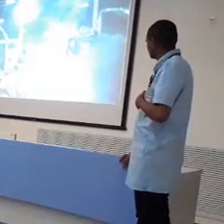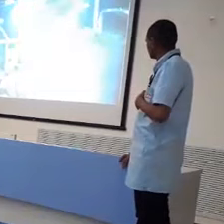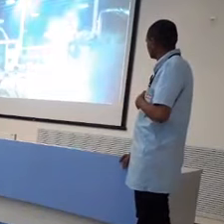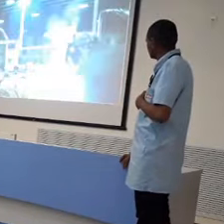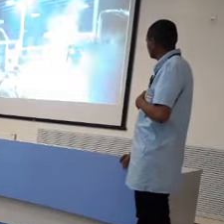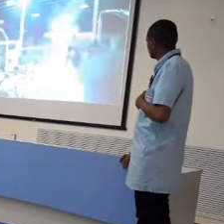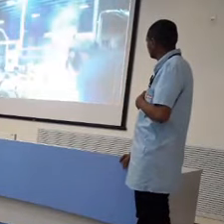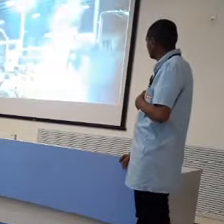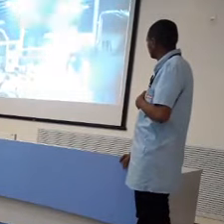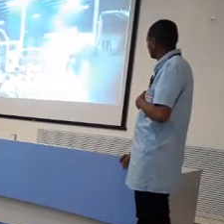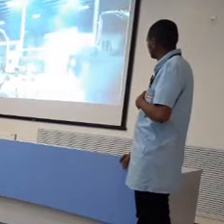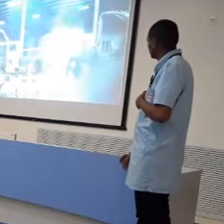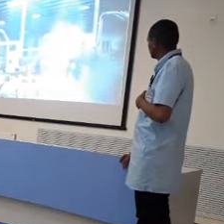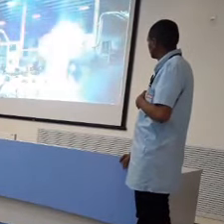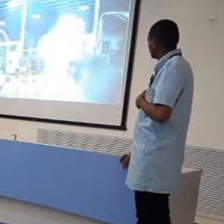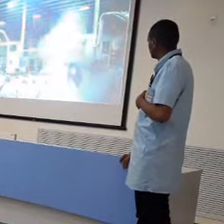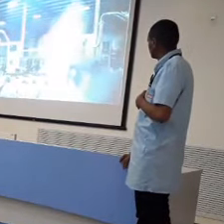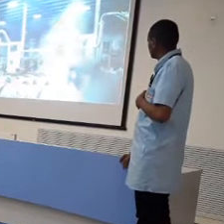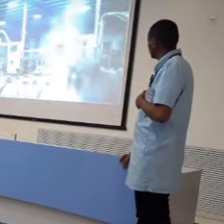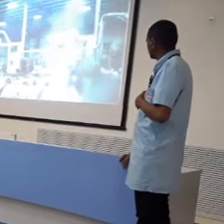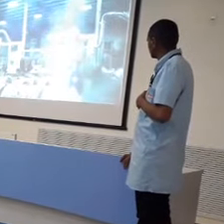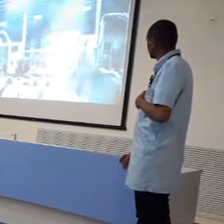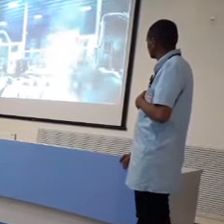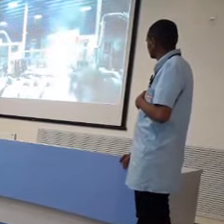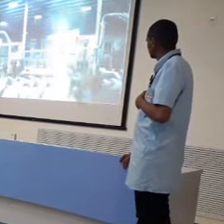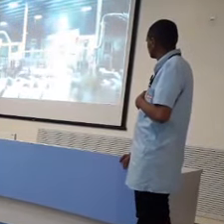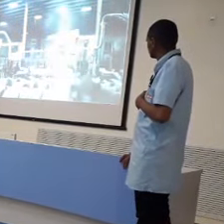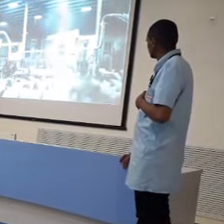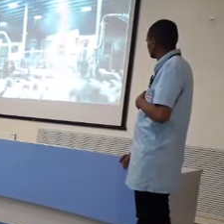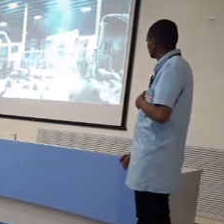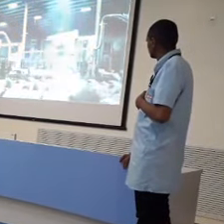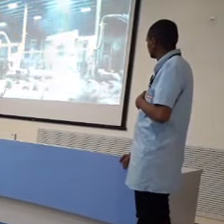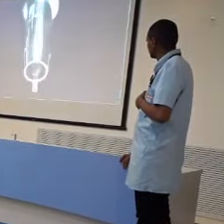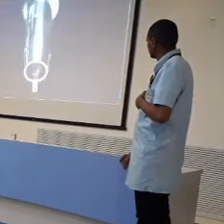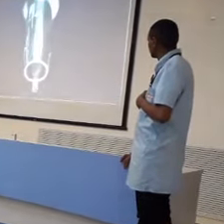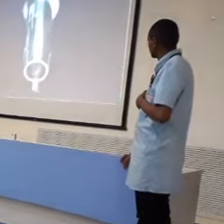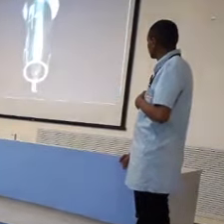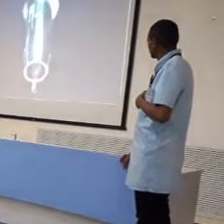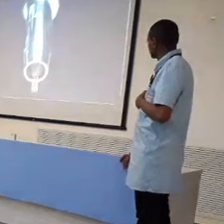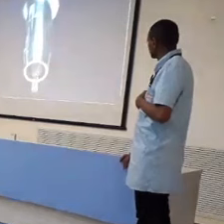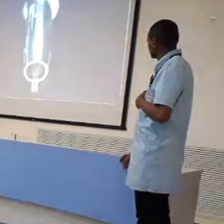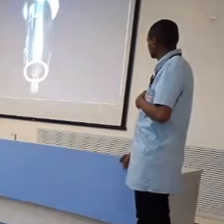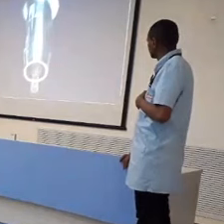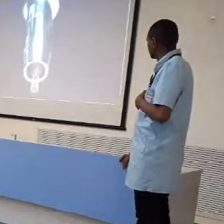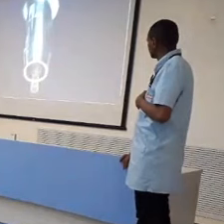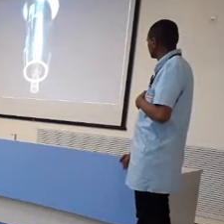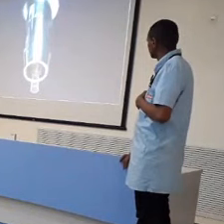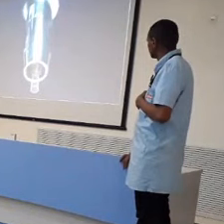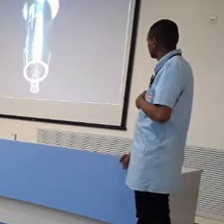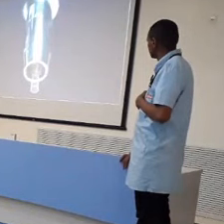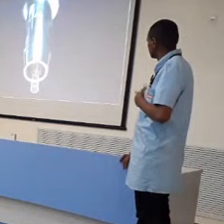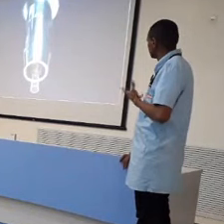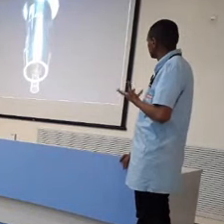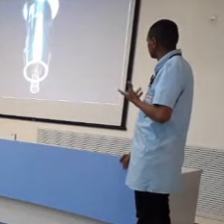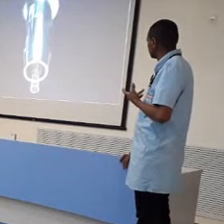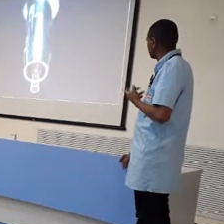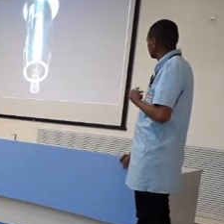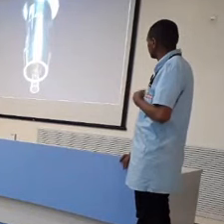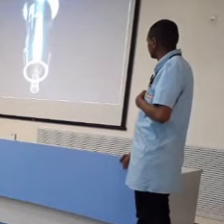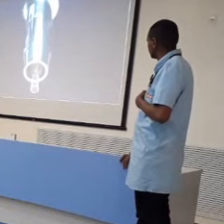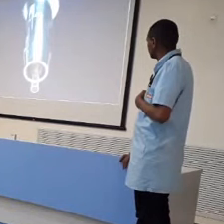a unique welding process that allows you to perform superior welds while improving efficiency. This patented technology has an